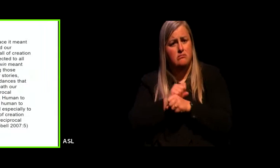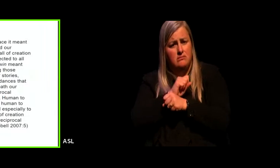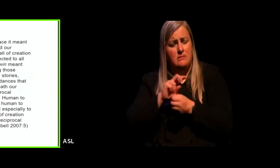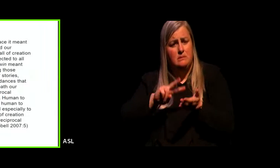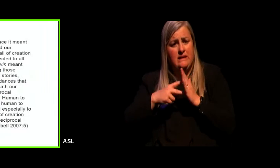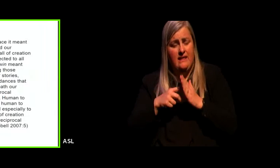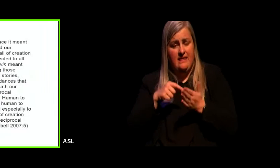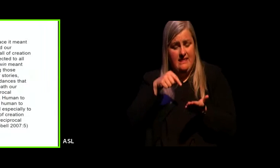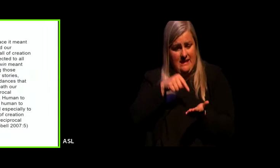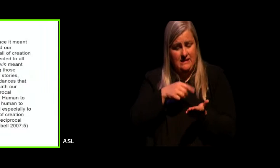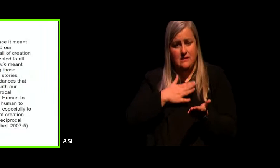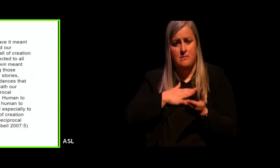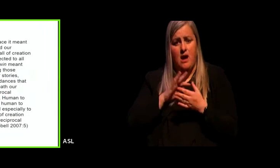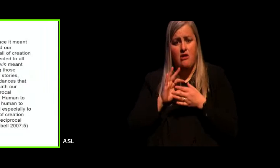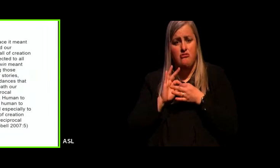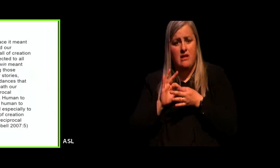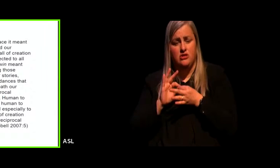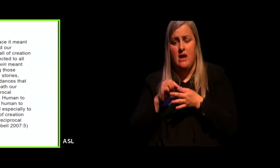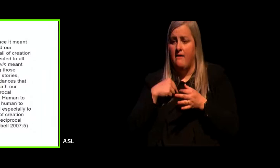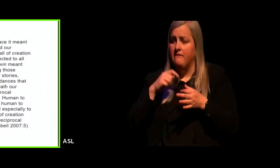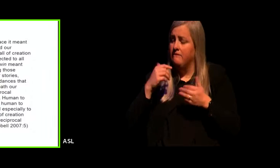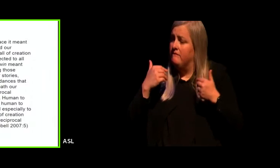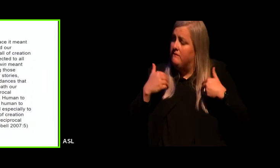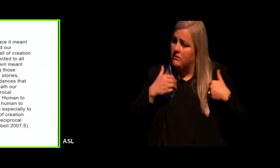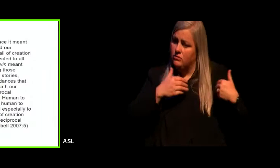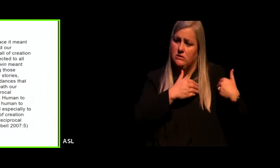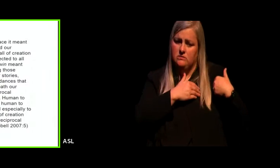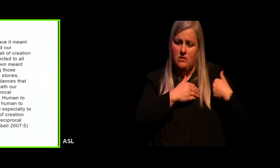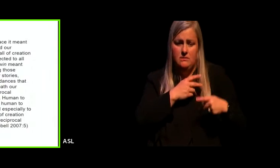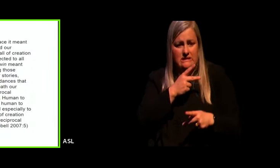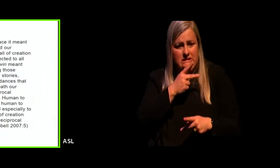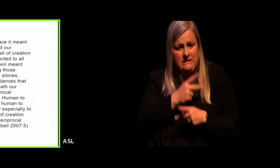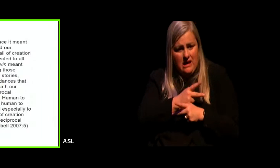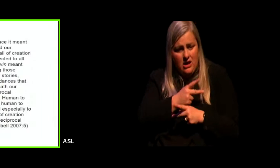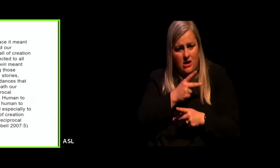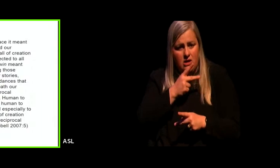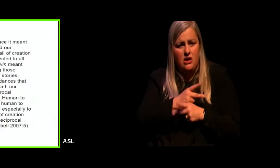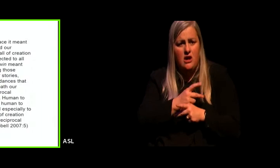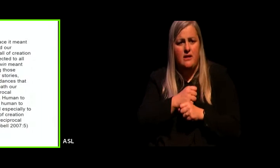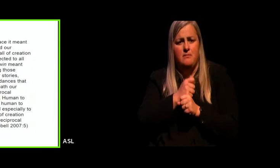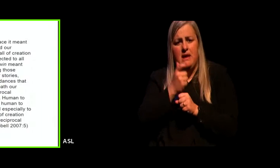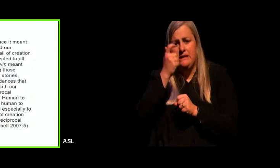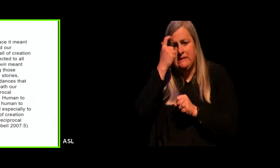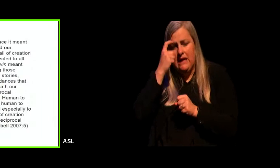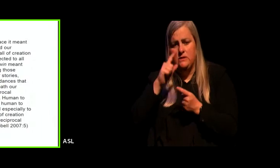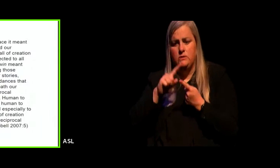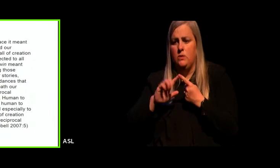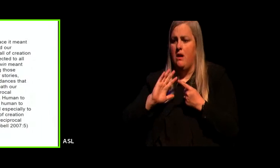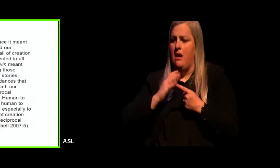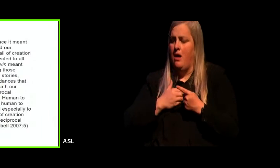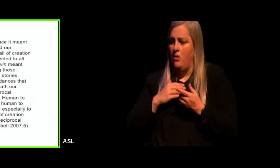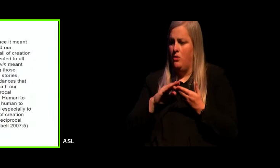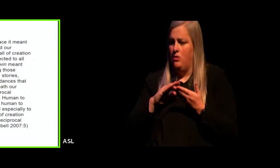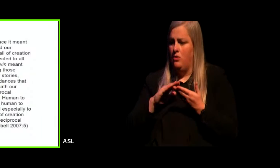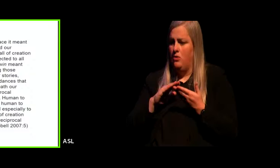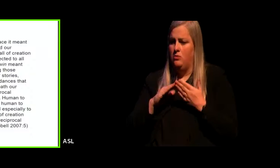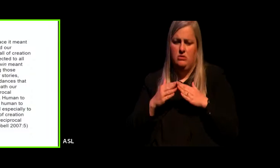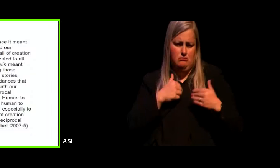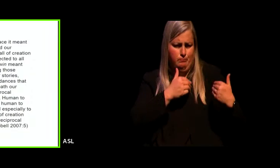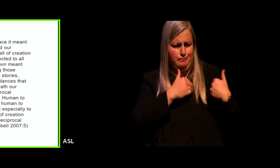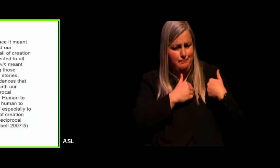my relation, and I have responsibilities to care for this relation in ways that make sense to our community.